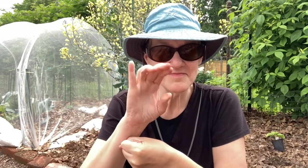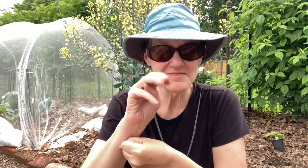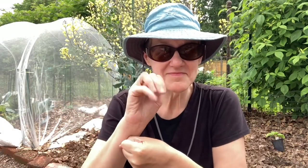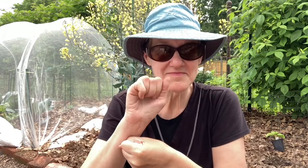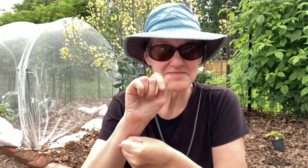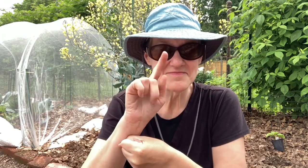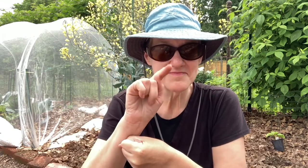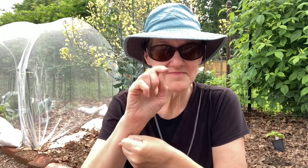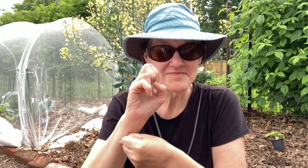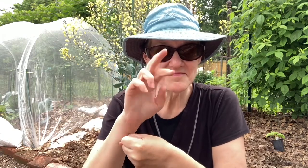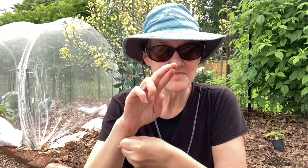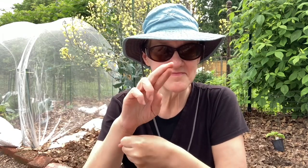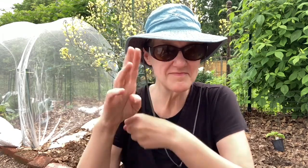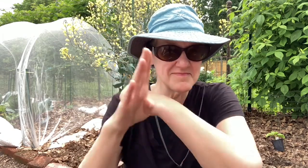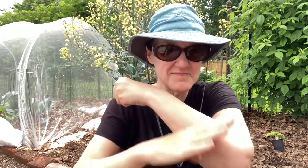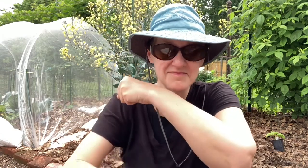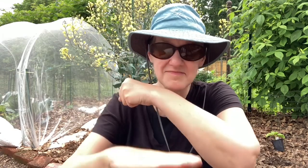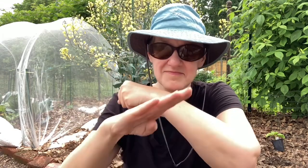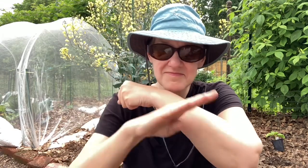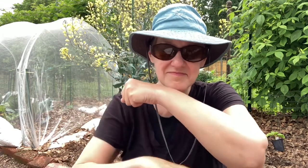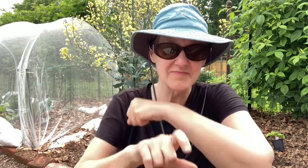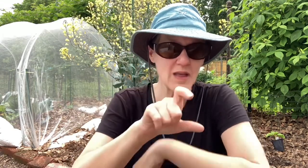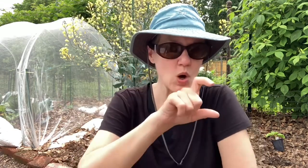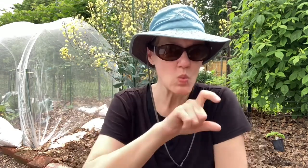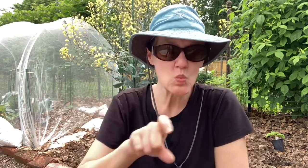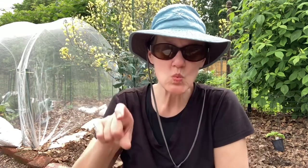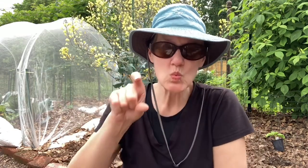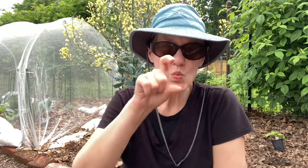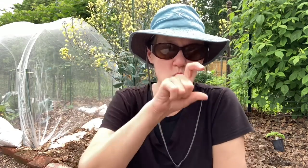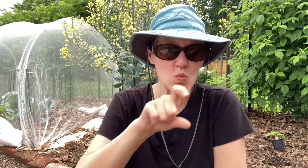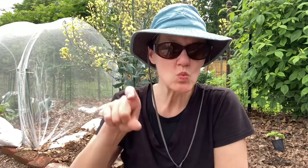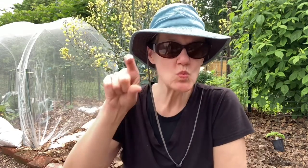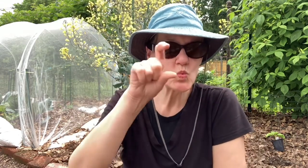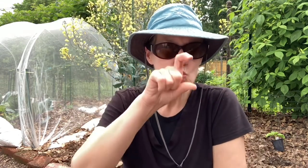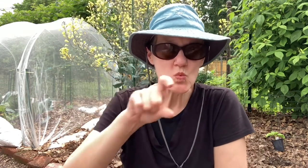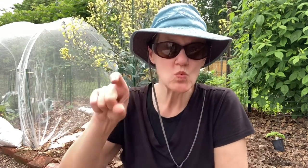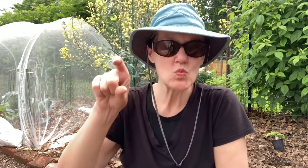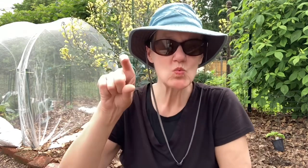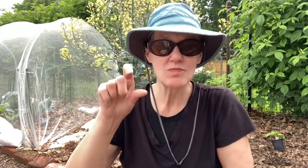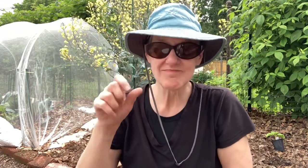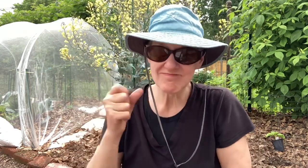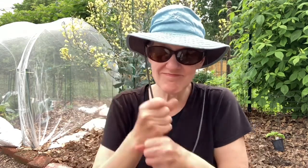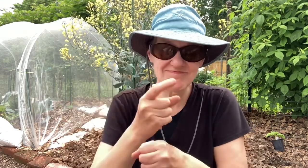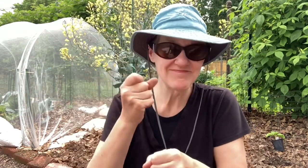matter. Every fall I layer it on.